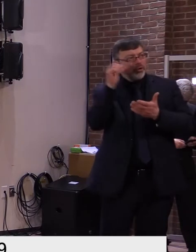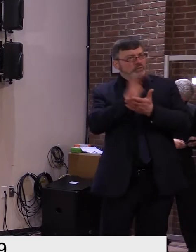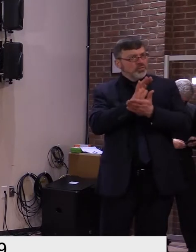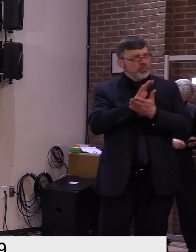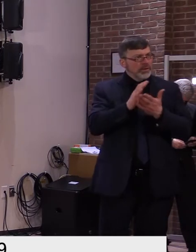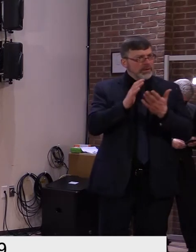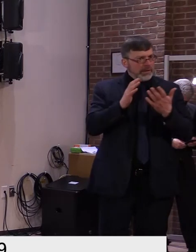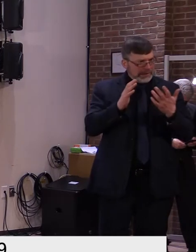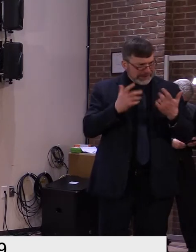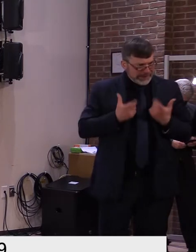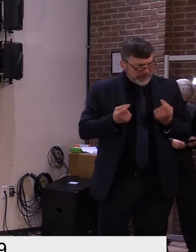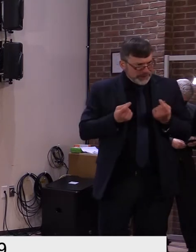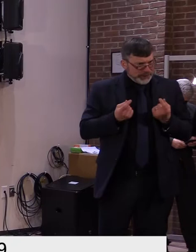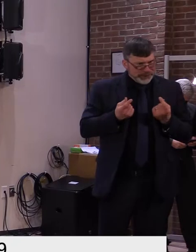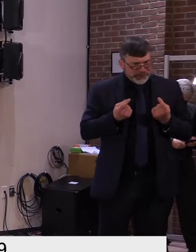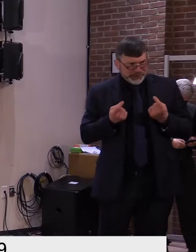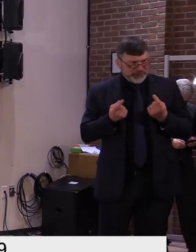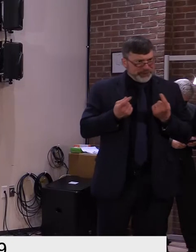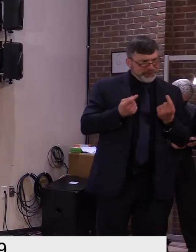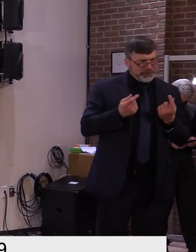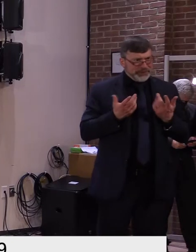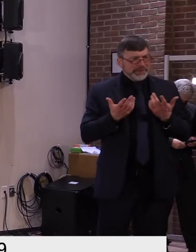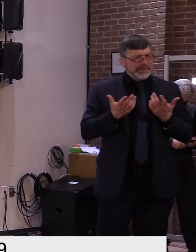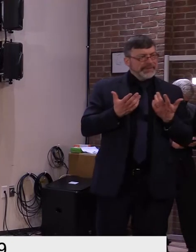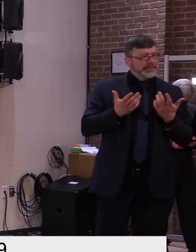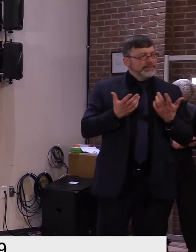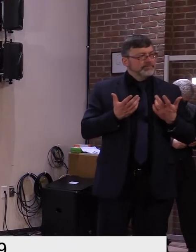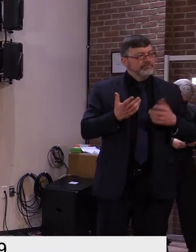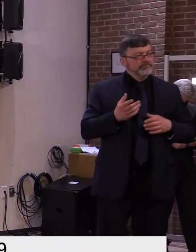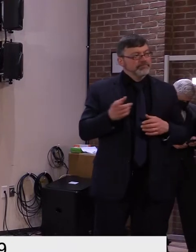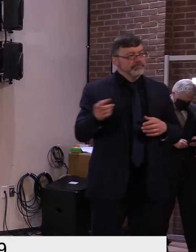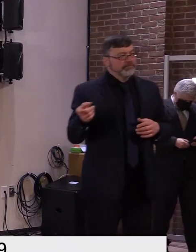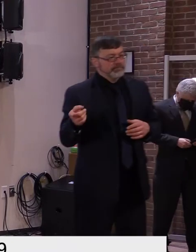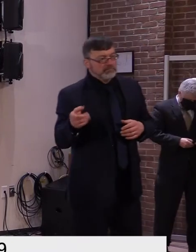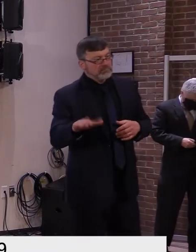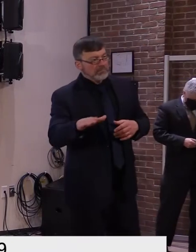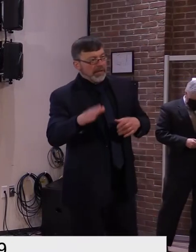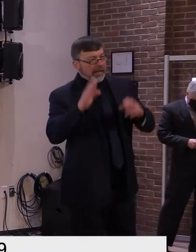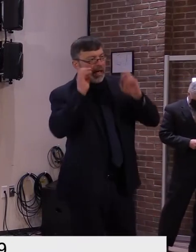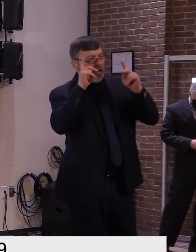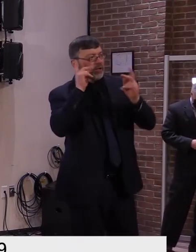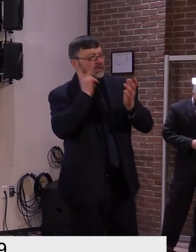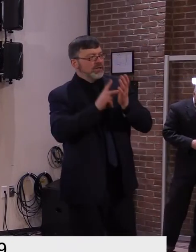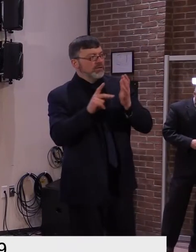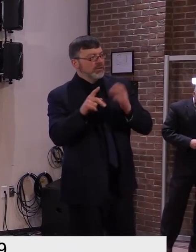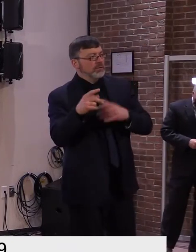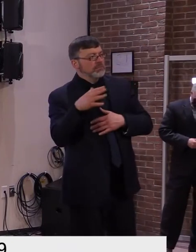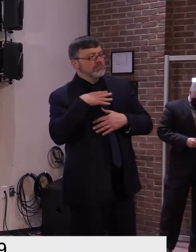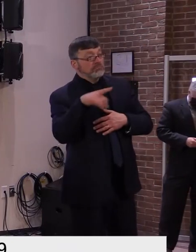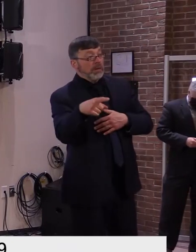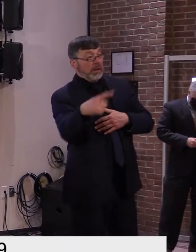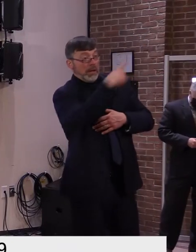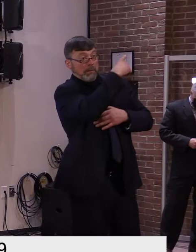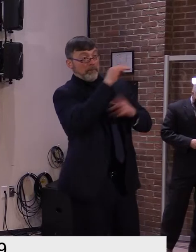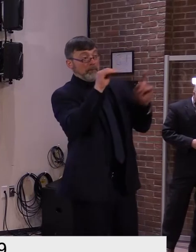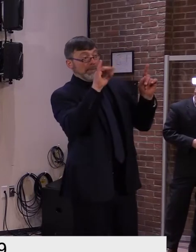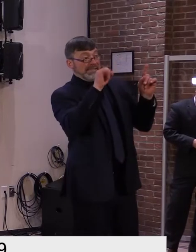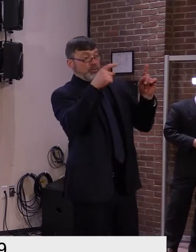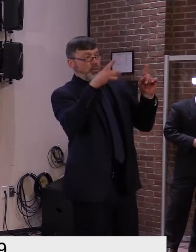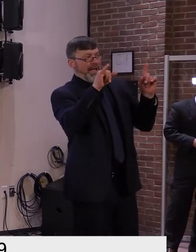Yeah, hi, Greg. I can comment specifically on Missisquoi. I think, you know, your question was blending more into the sports, which I think